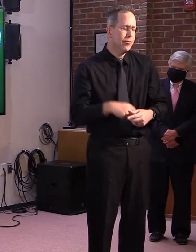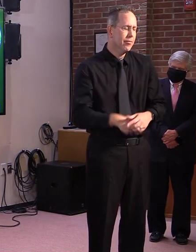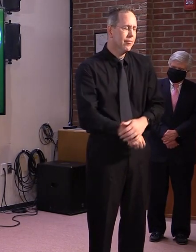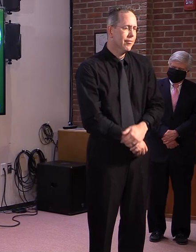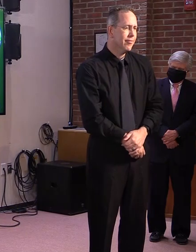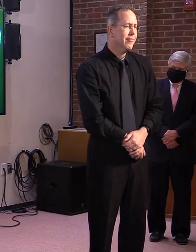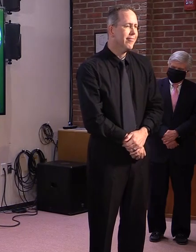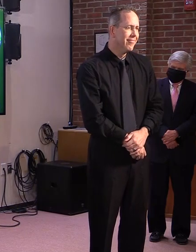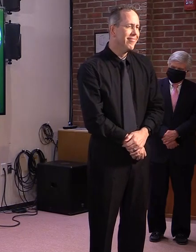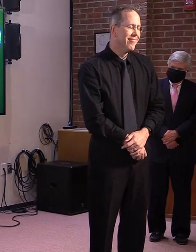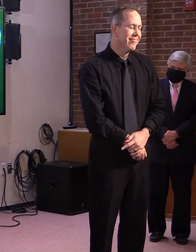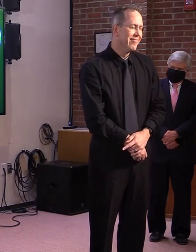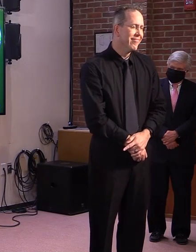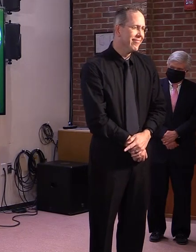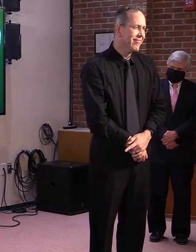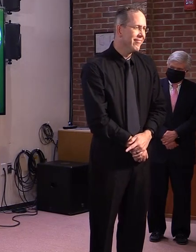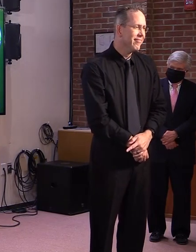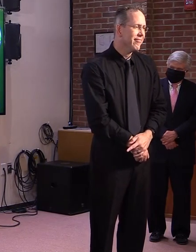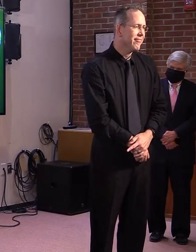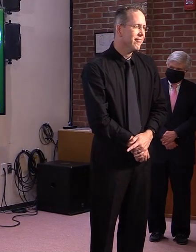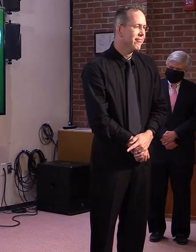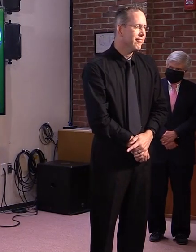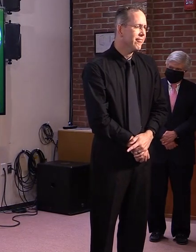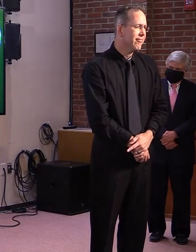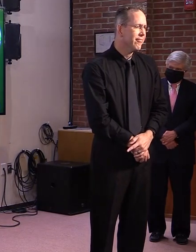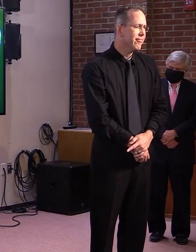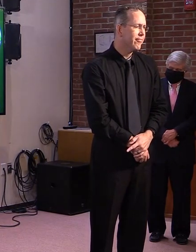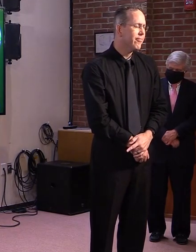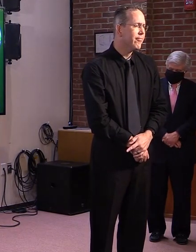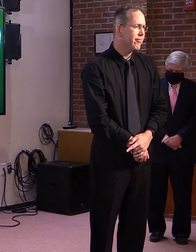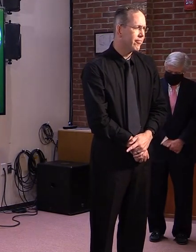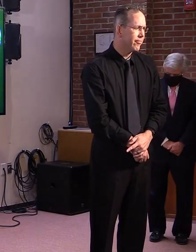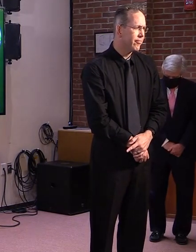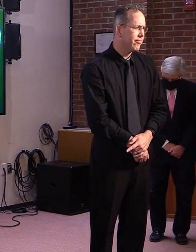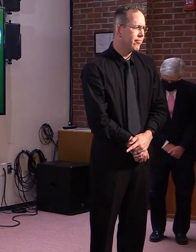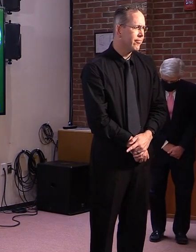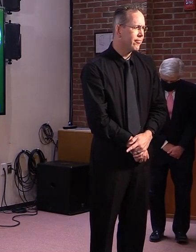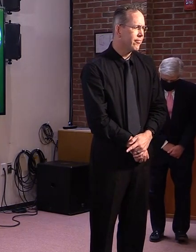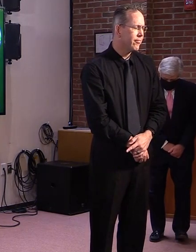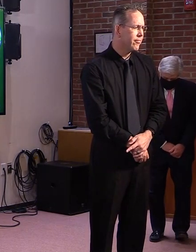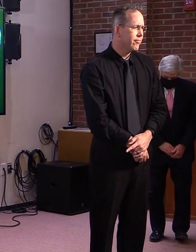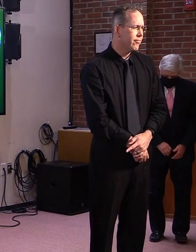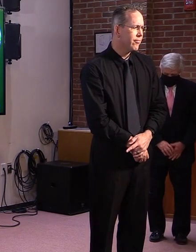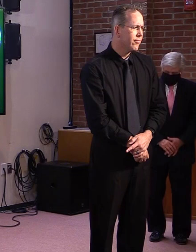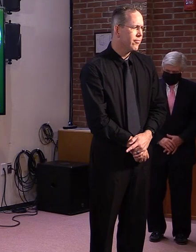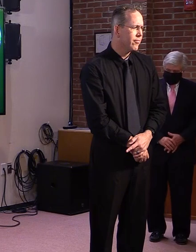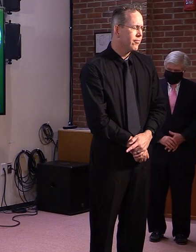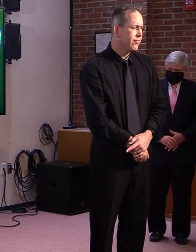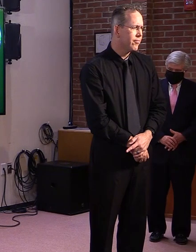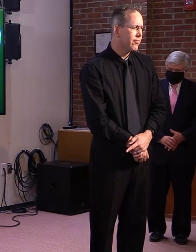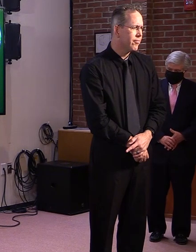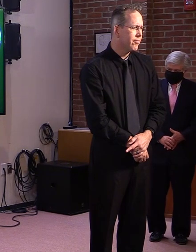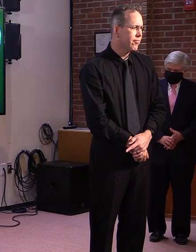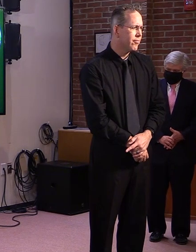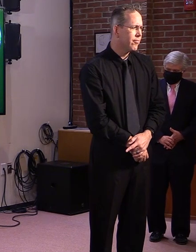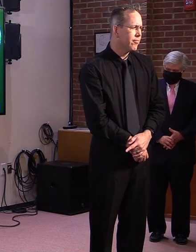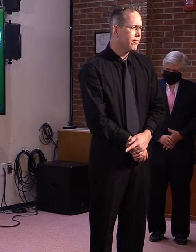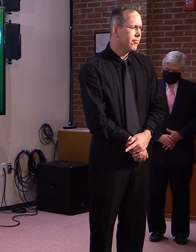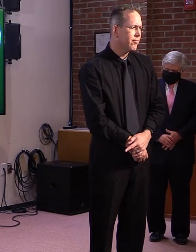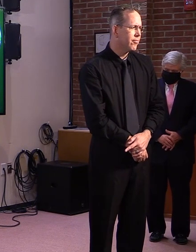So for the nasal swab testing, this is for Dr. Levine. How useful would it be